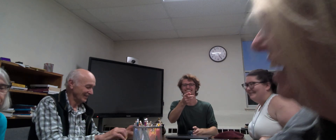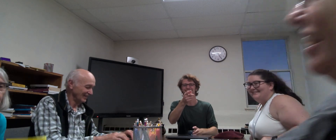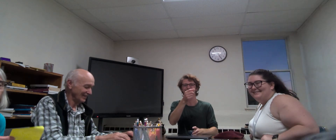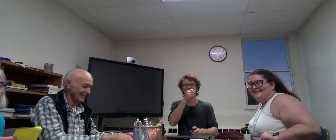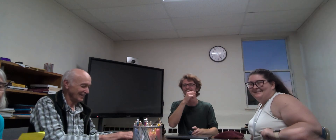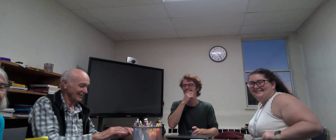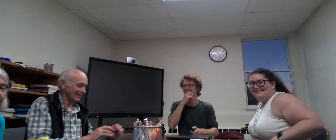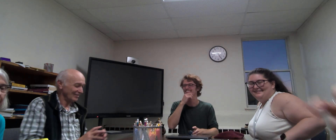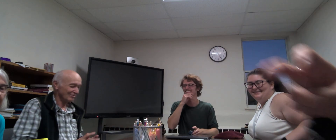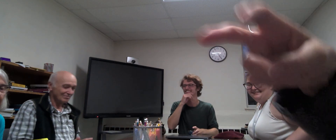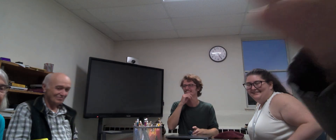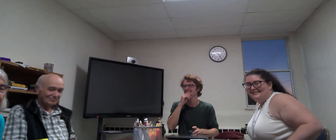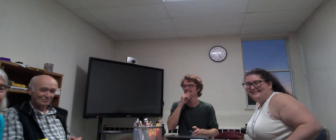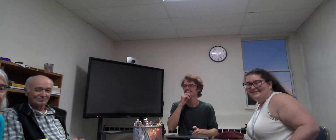got something?